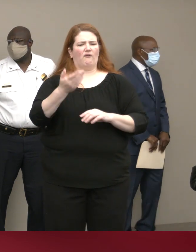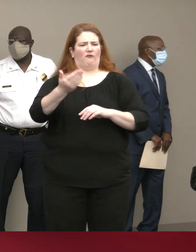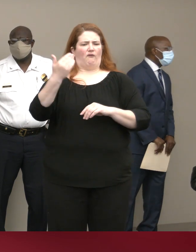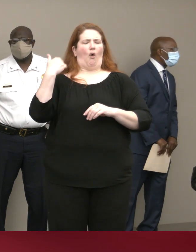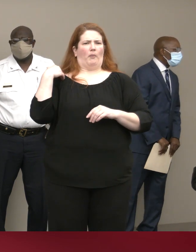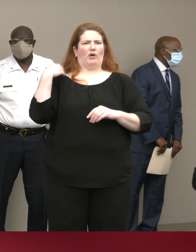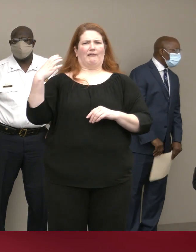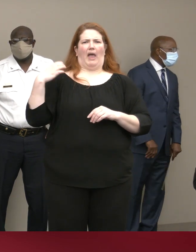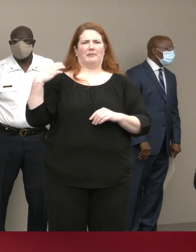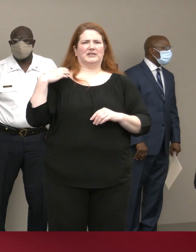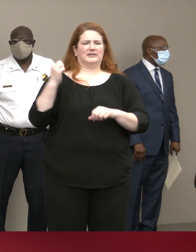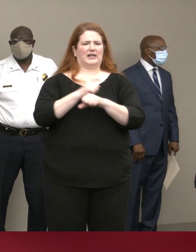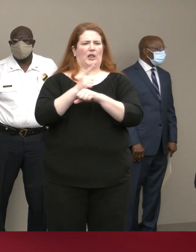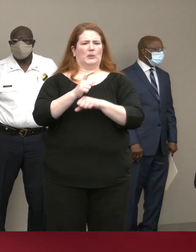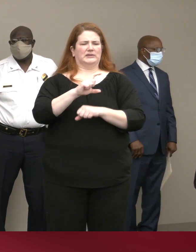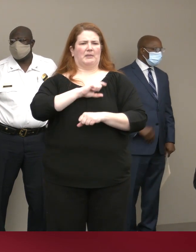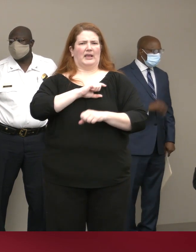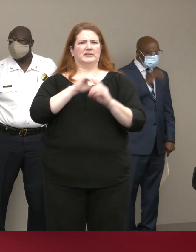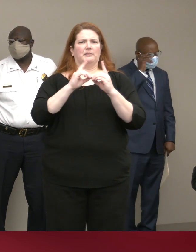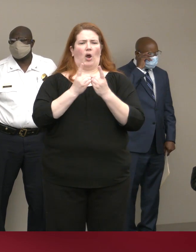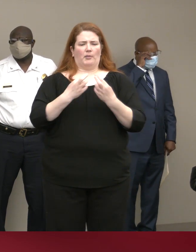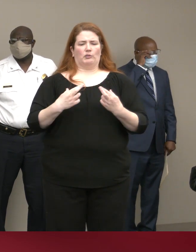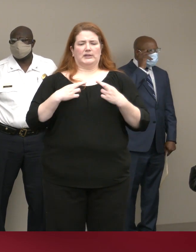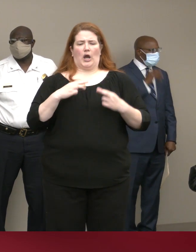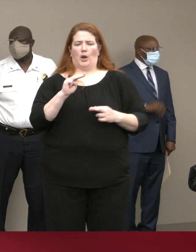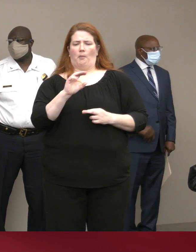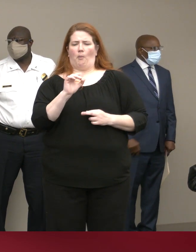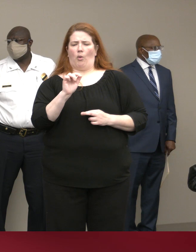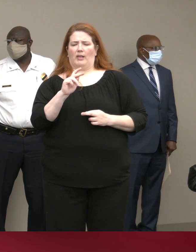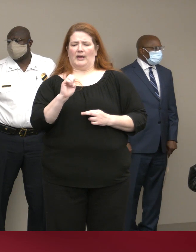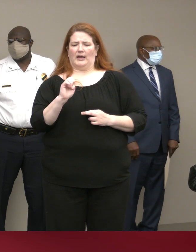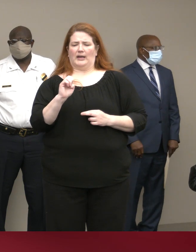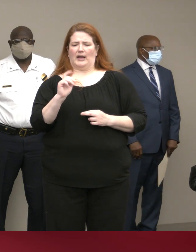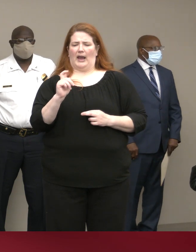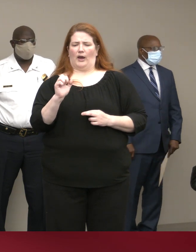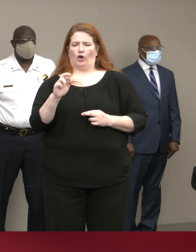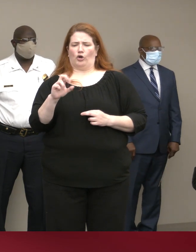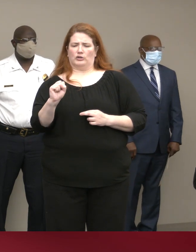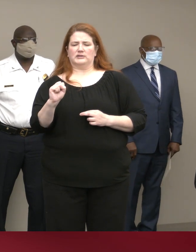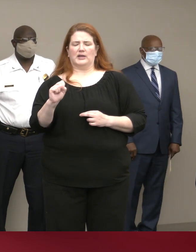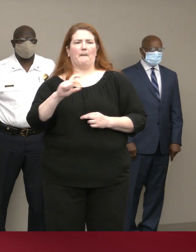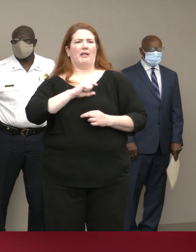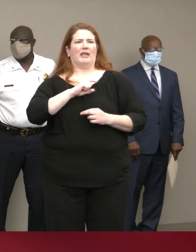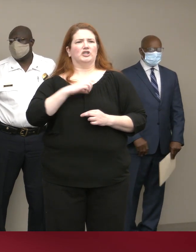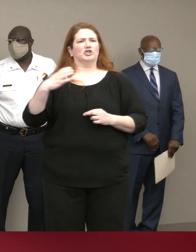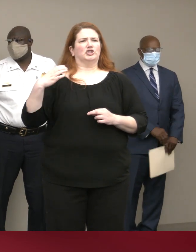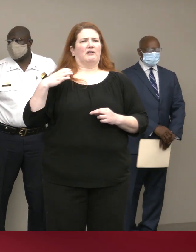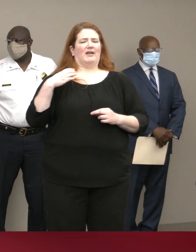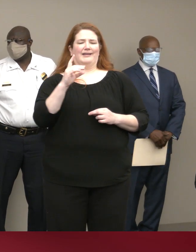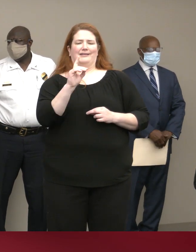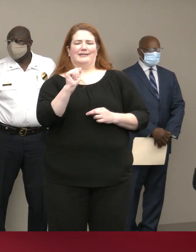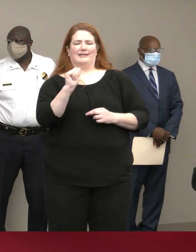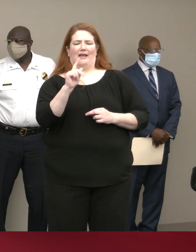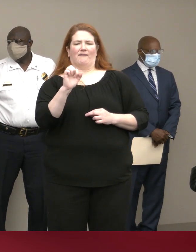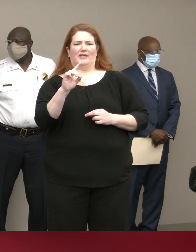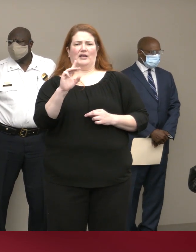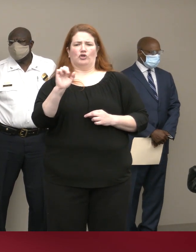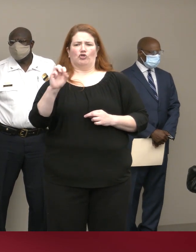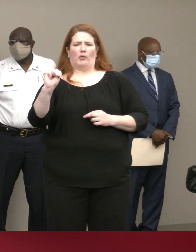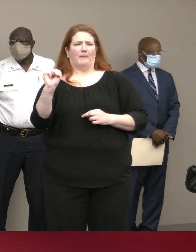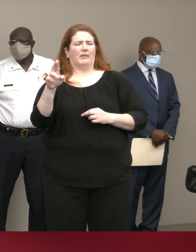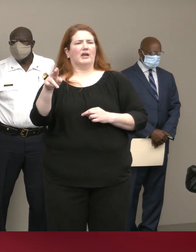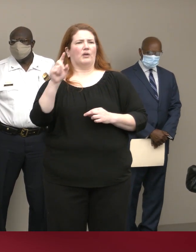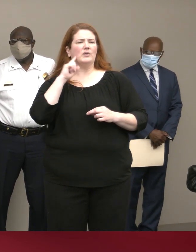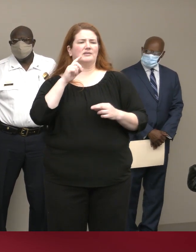Captain and retired Moline Acres Chief, Police Chief David Dorn, who was tragically killed last night